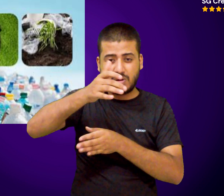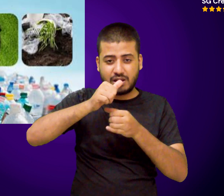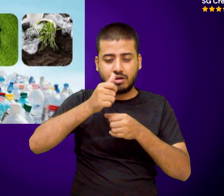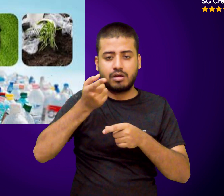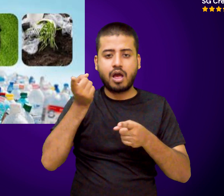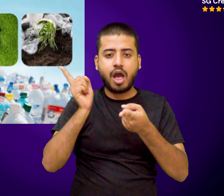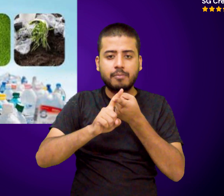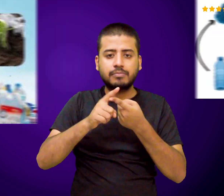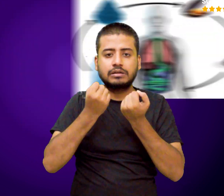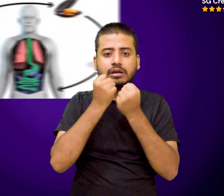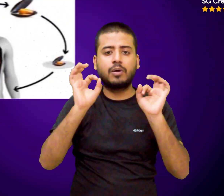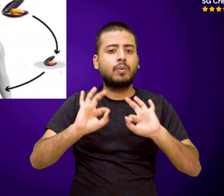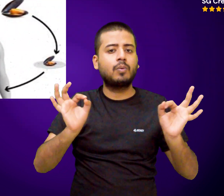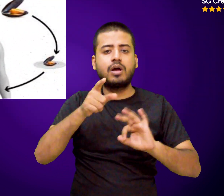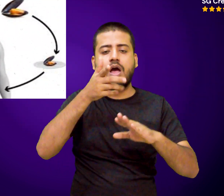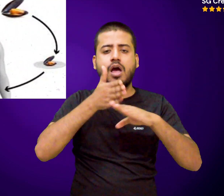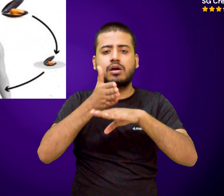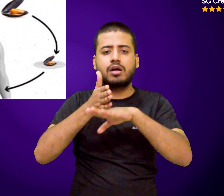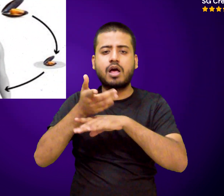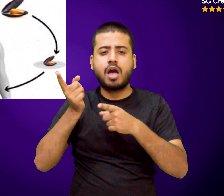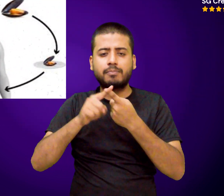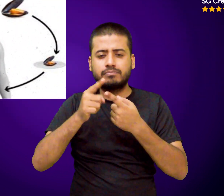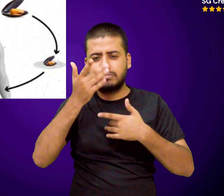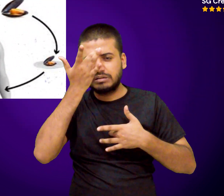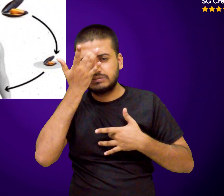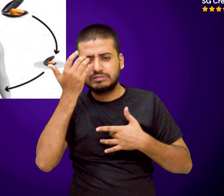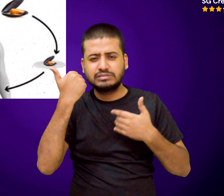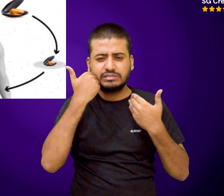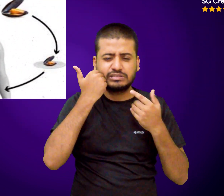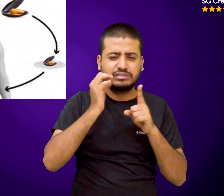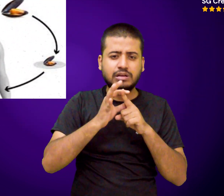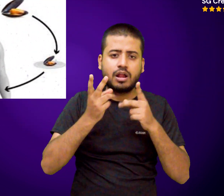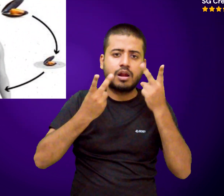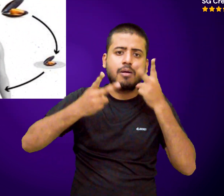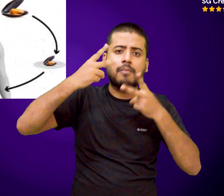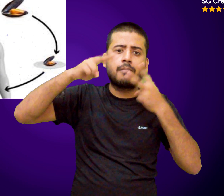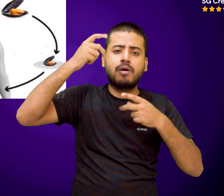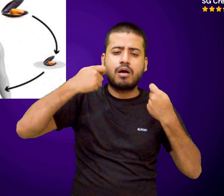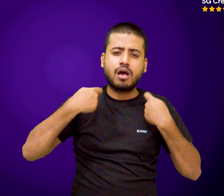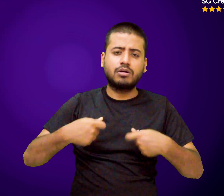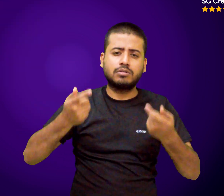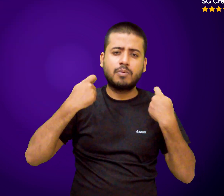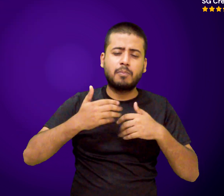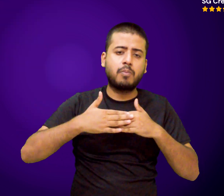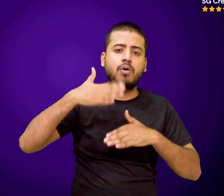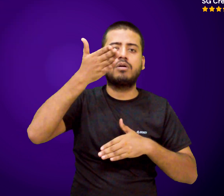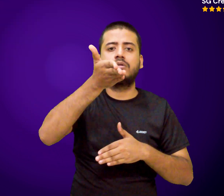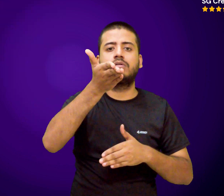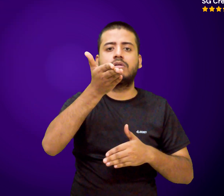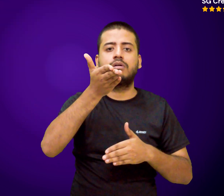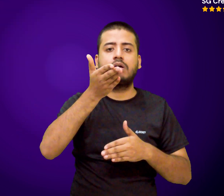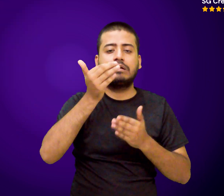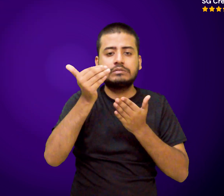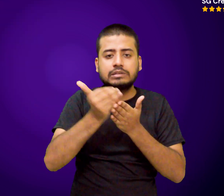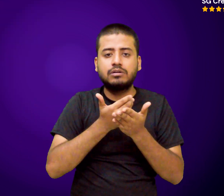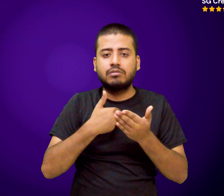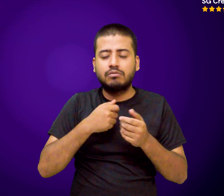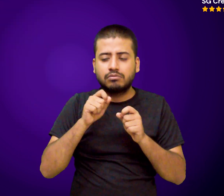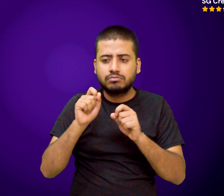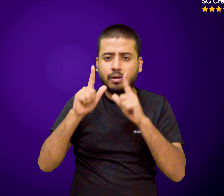some potential health benefits, but excessive alcohol consumption can be detrimental. Here's a breakdown. Water,